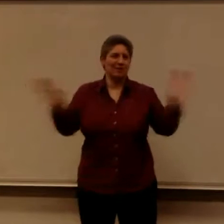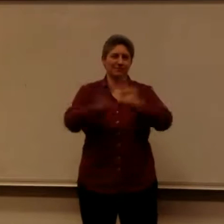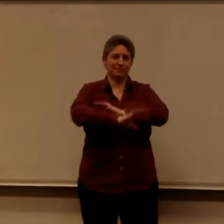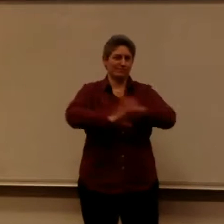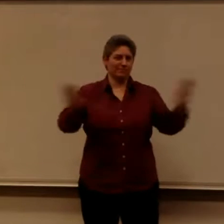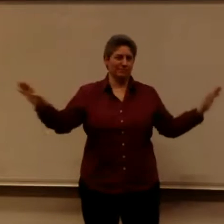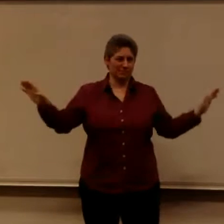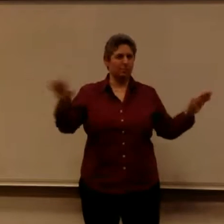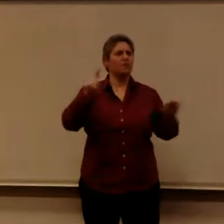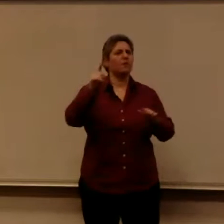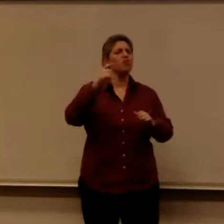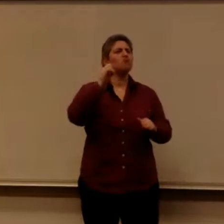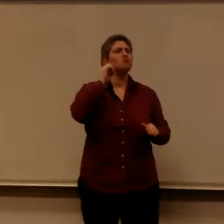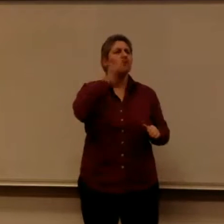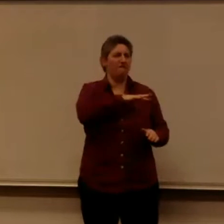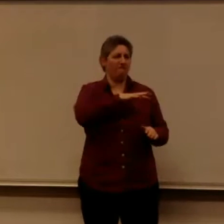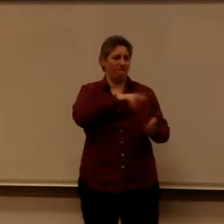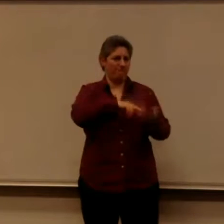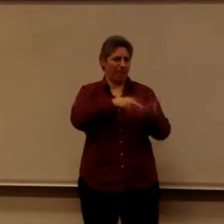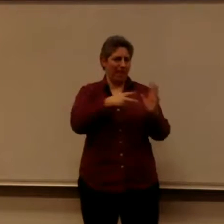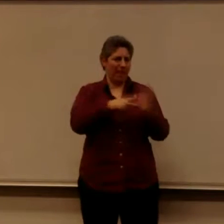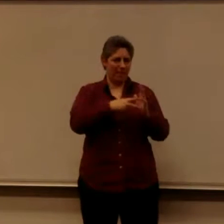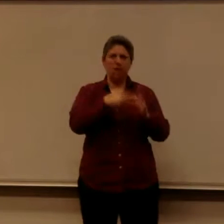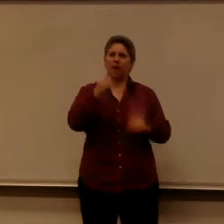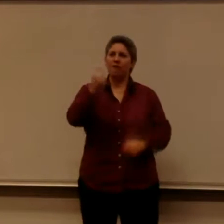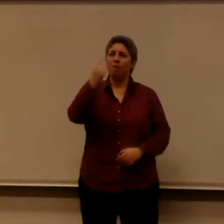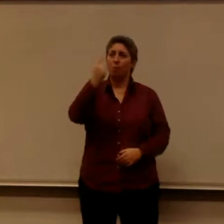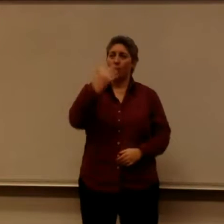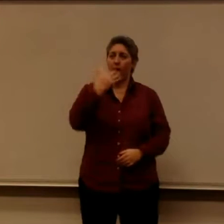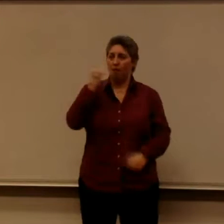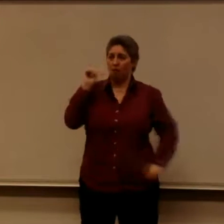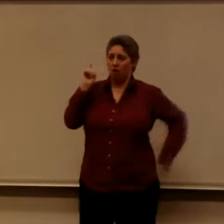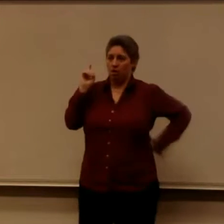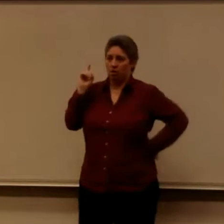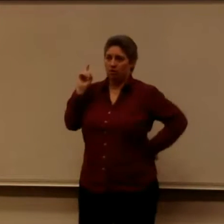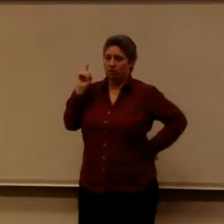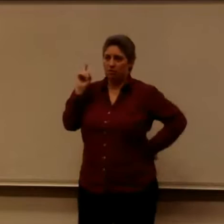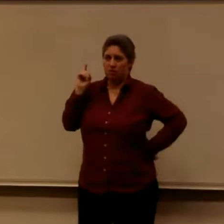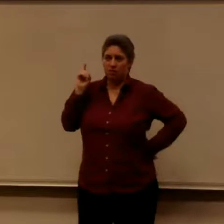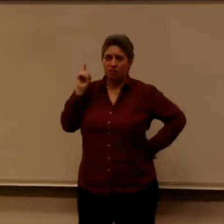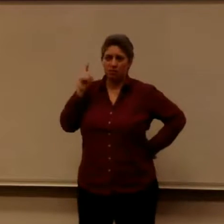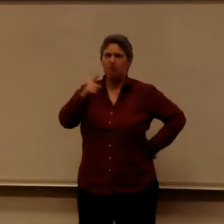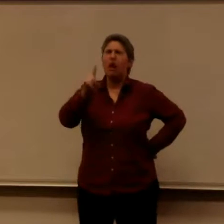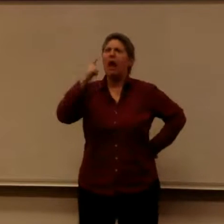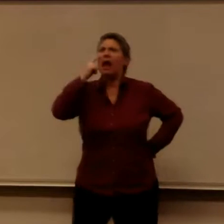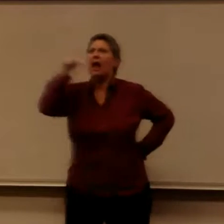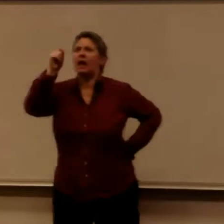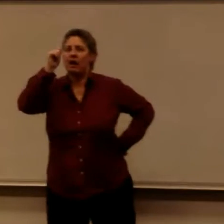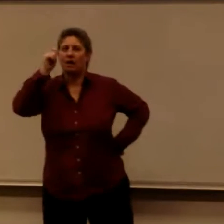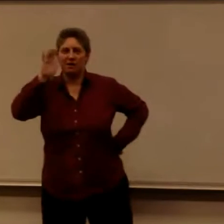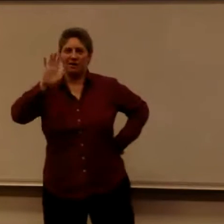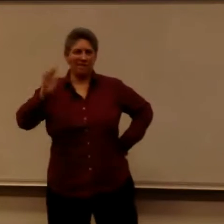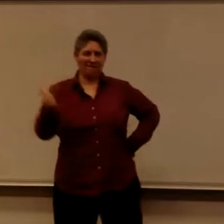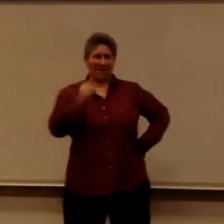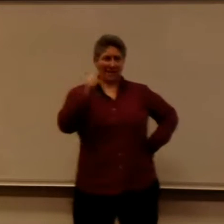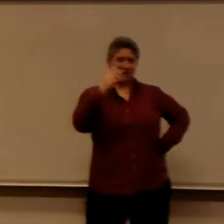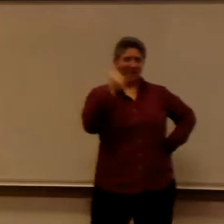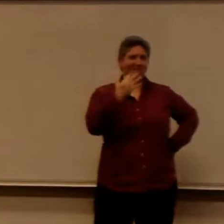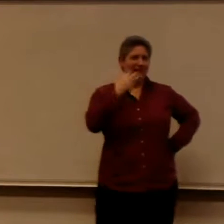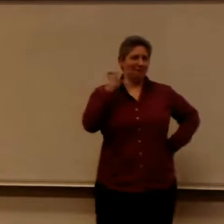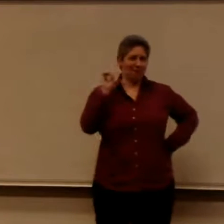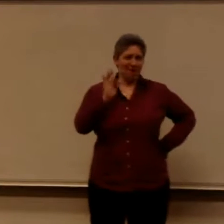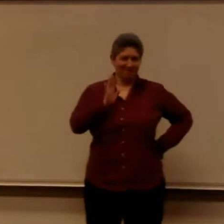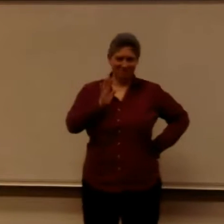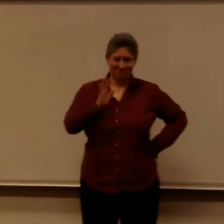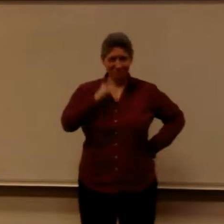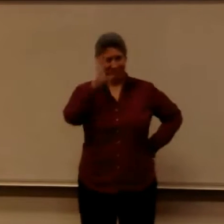Now, I don't want you to put all these dates in the diary, I don't write them down. This is just a very rough plan, and I can tell you there's already an error on it.